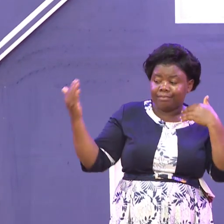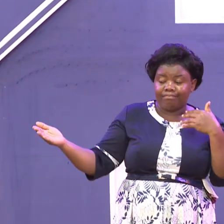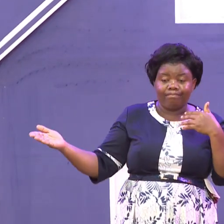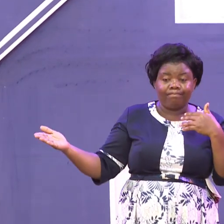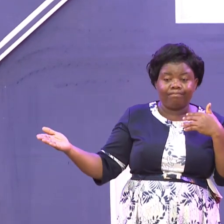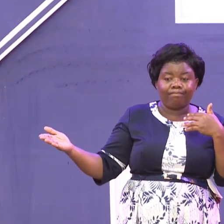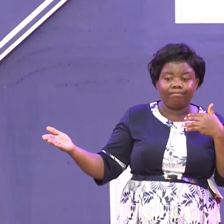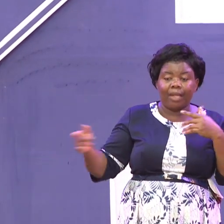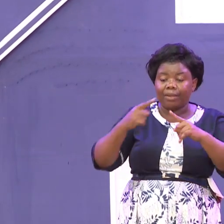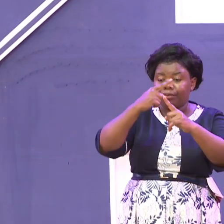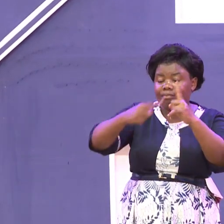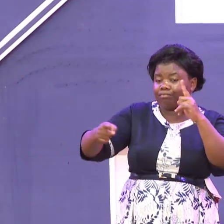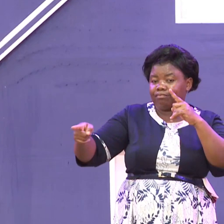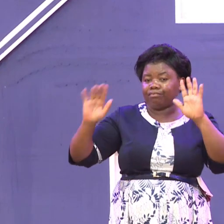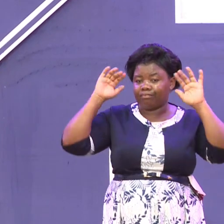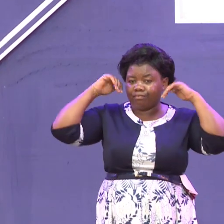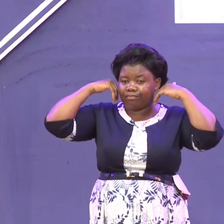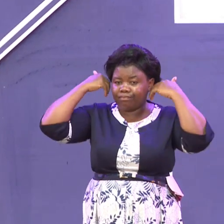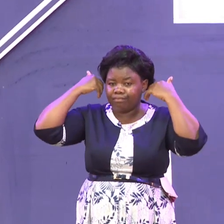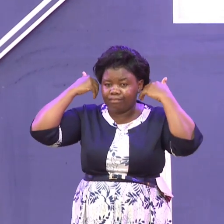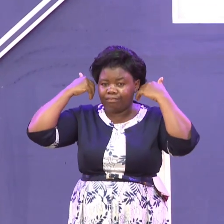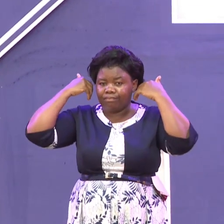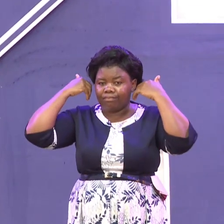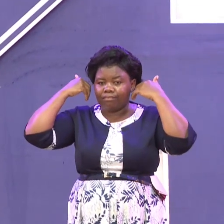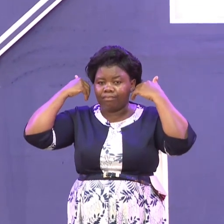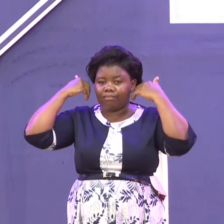ram. You can offer that.